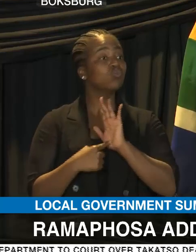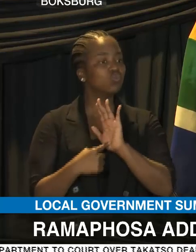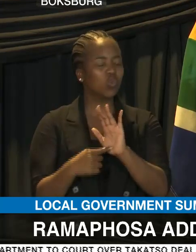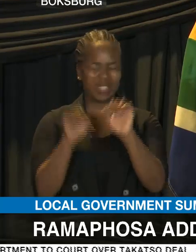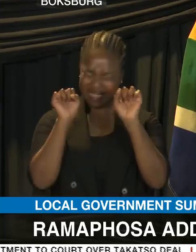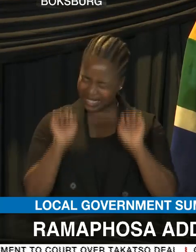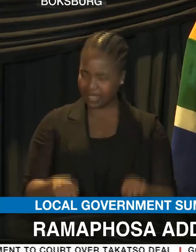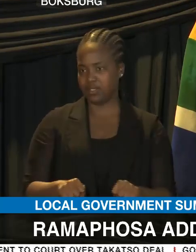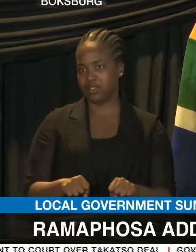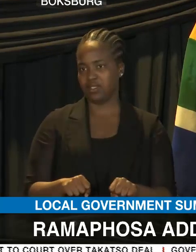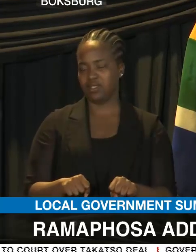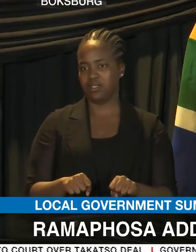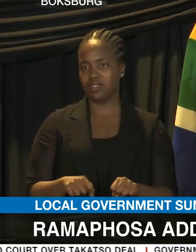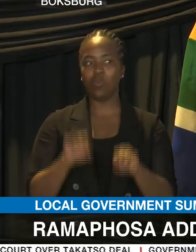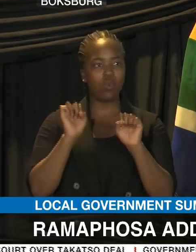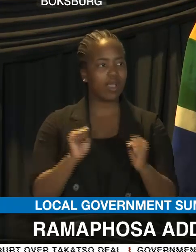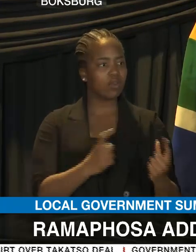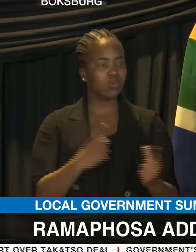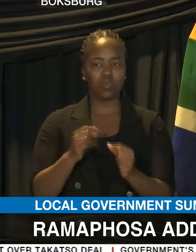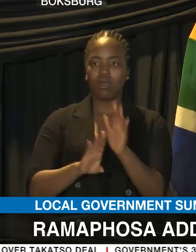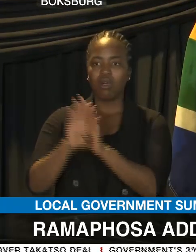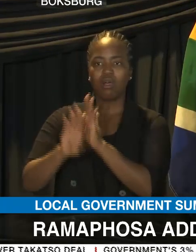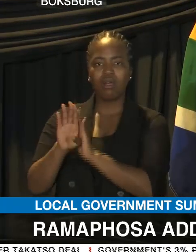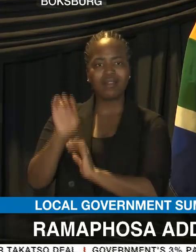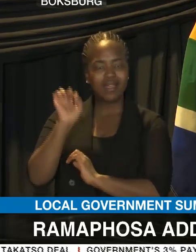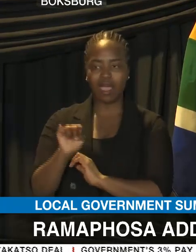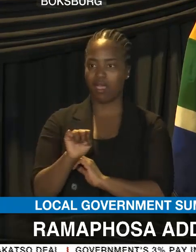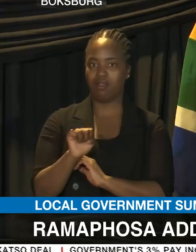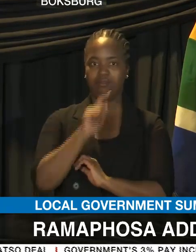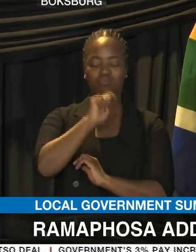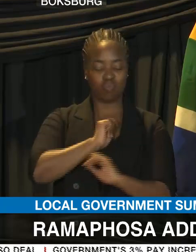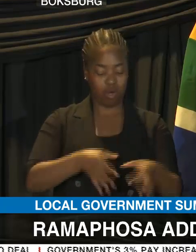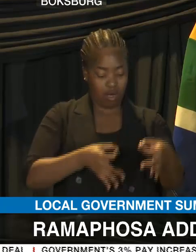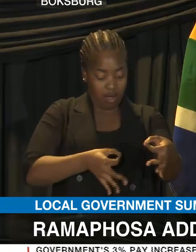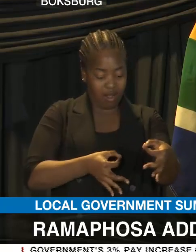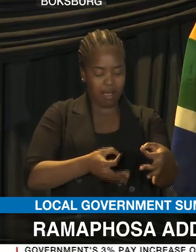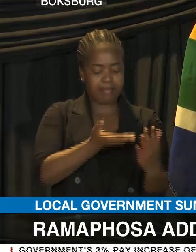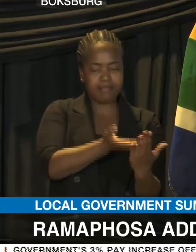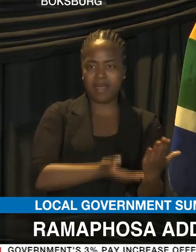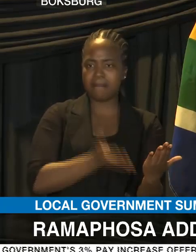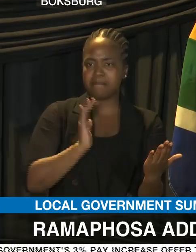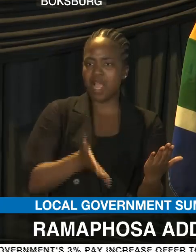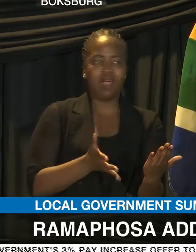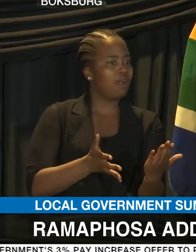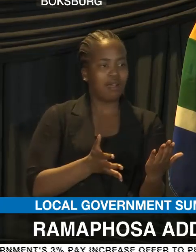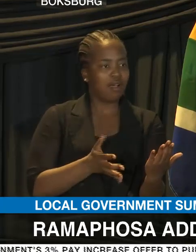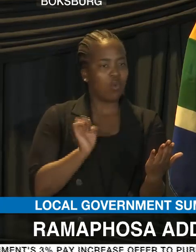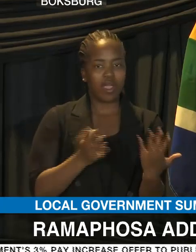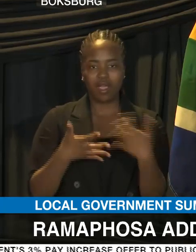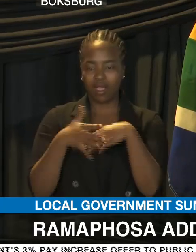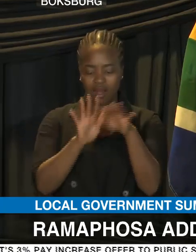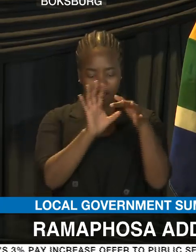that, yes, we can make the district development model come alive. We can work in an integrated